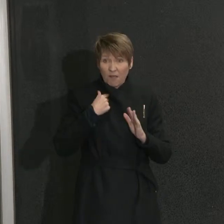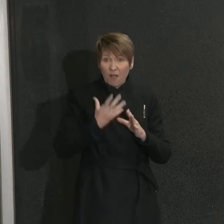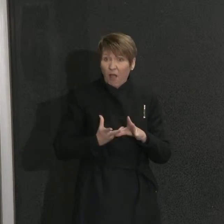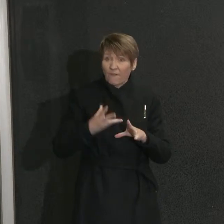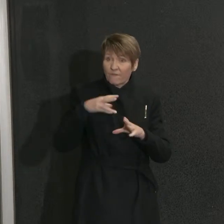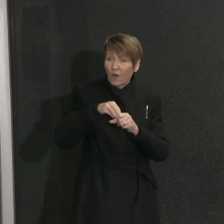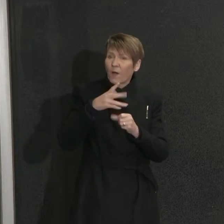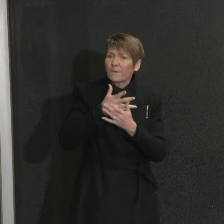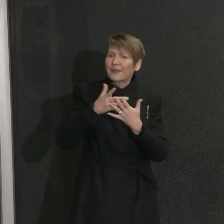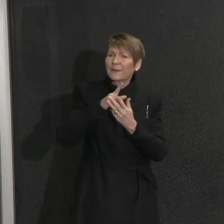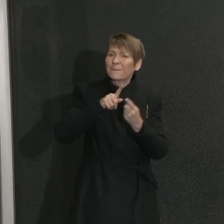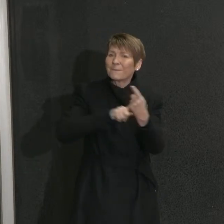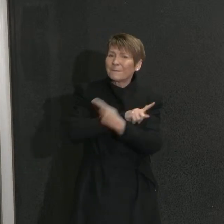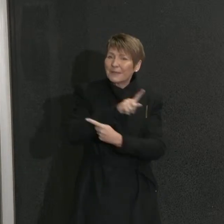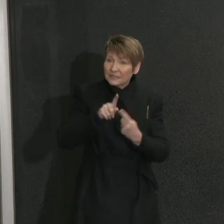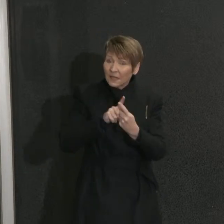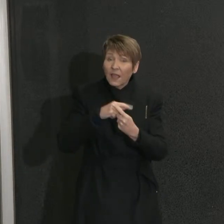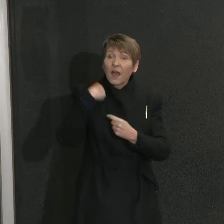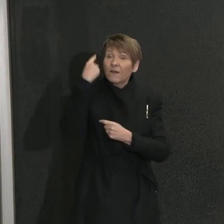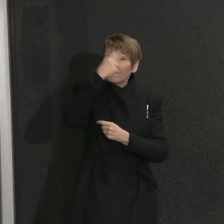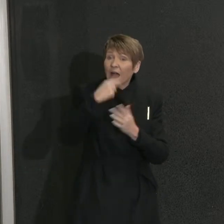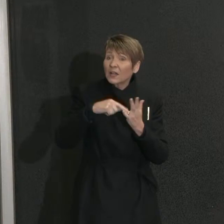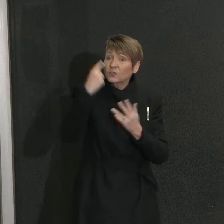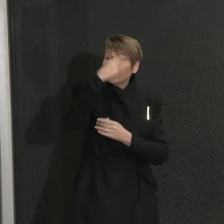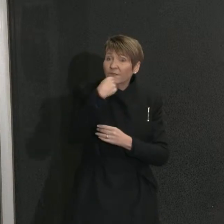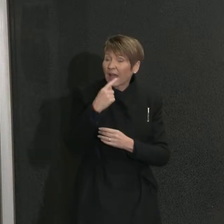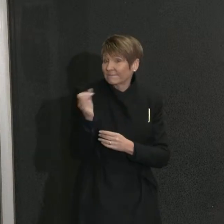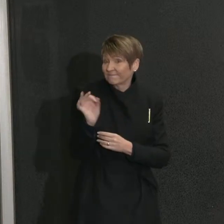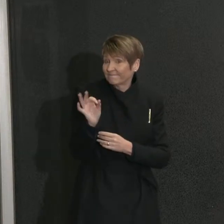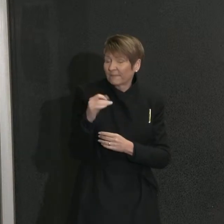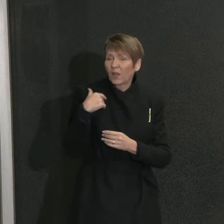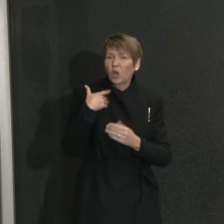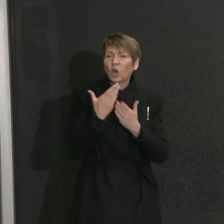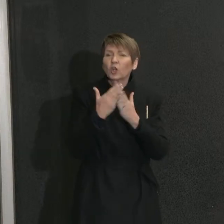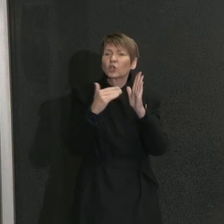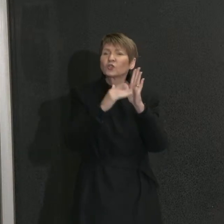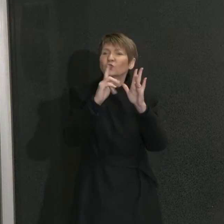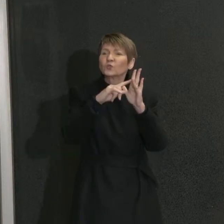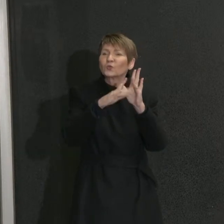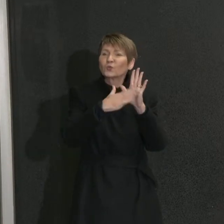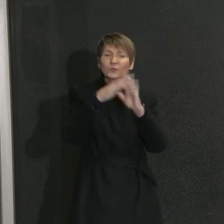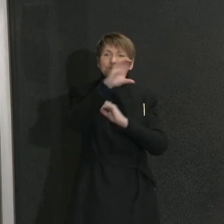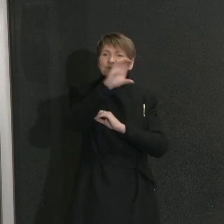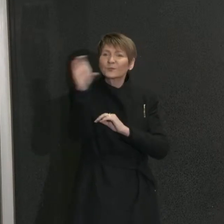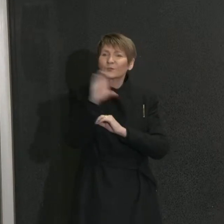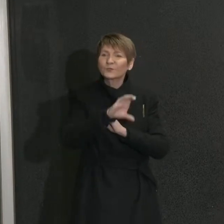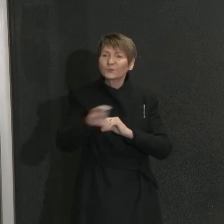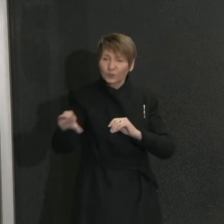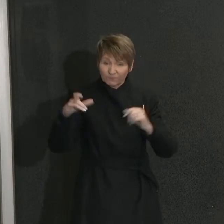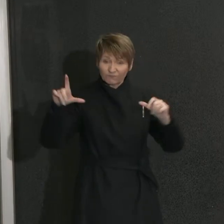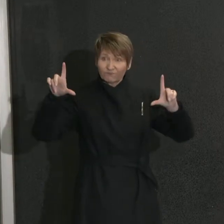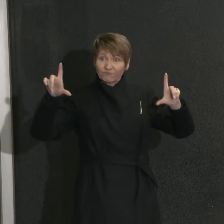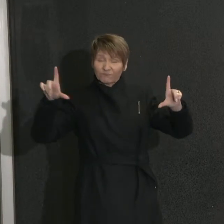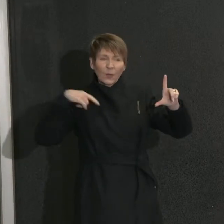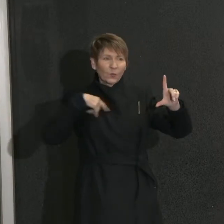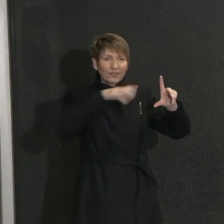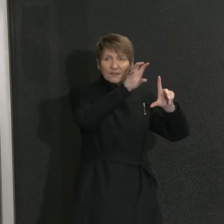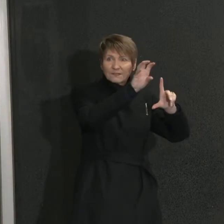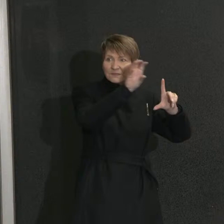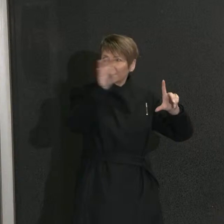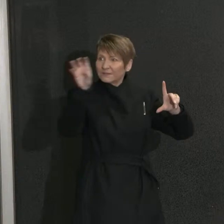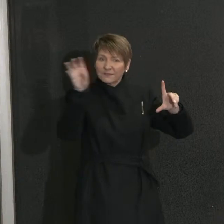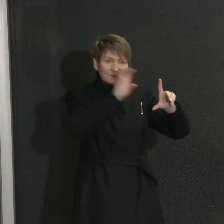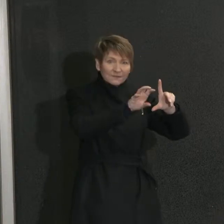also wear a different hat as a leader in that local public housing world in terms of individual towers or within public housing